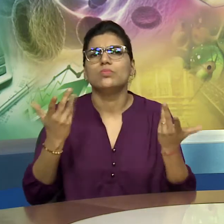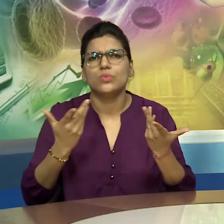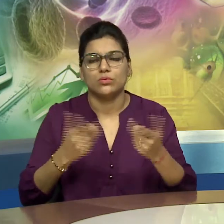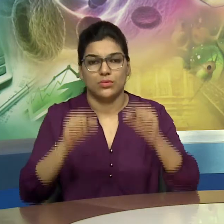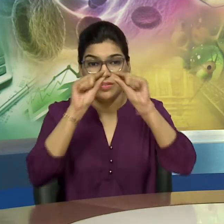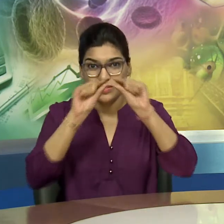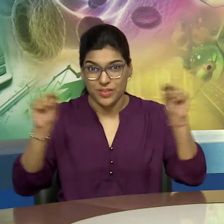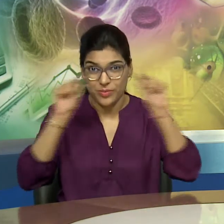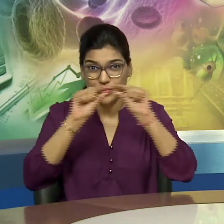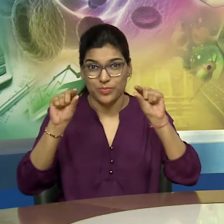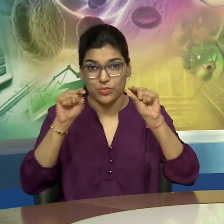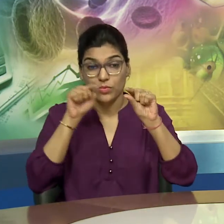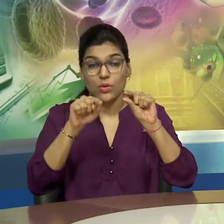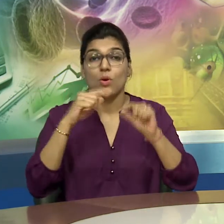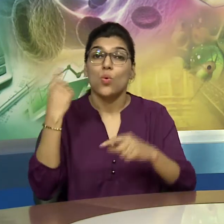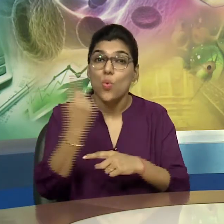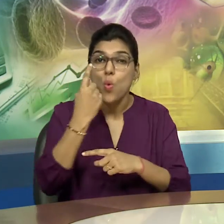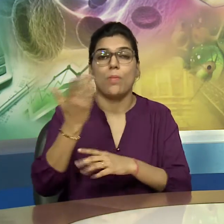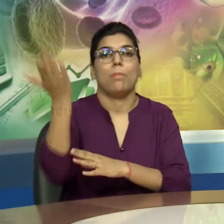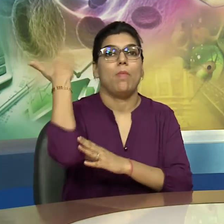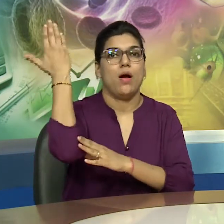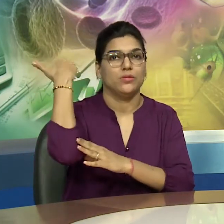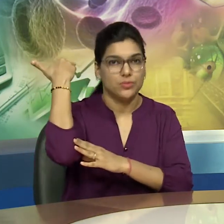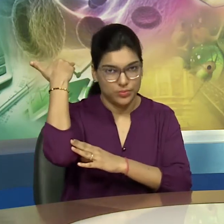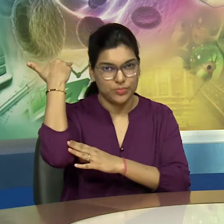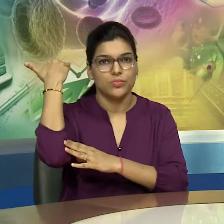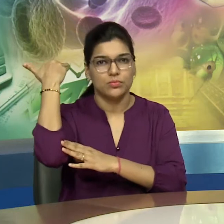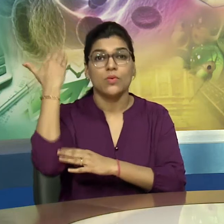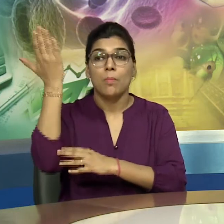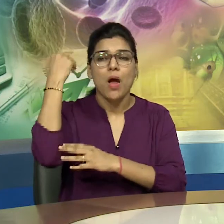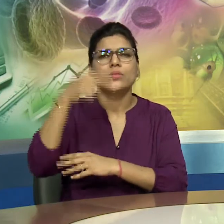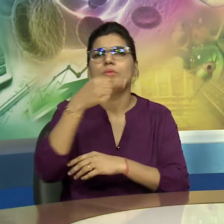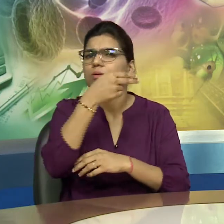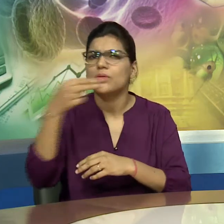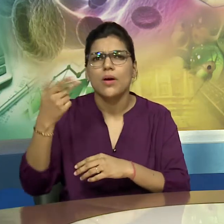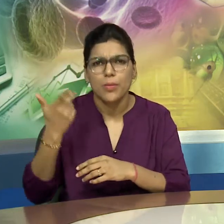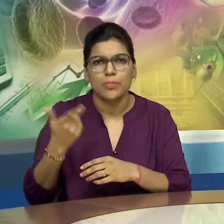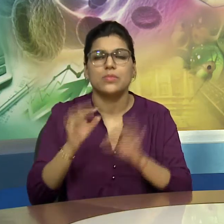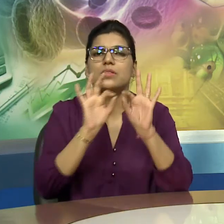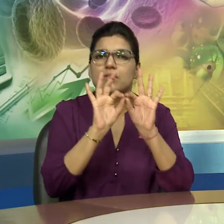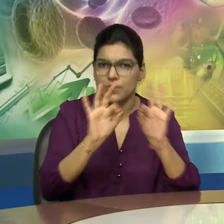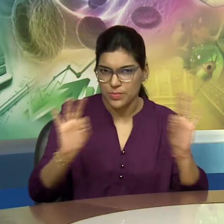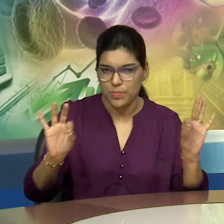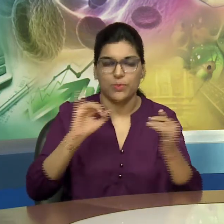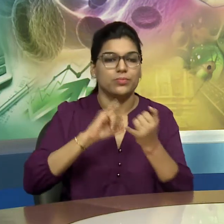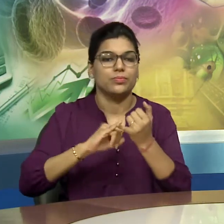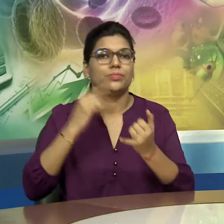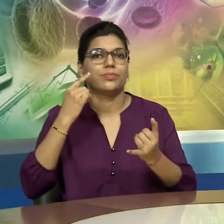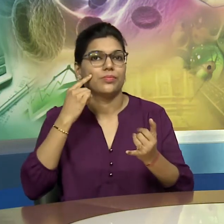Next we will be doing grammar. We will learn simple past tense.